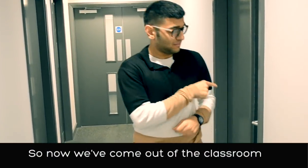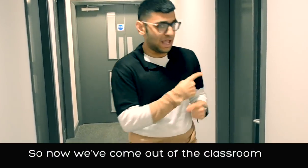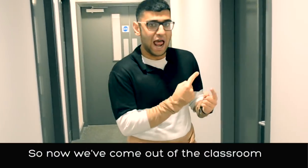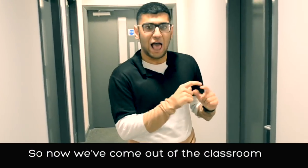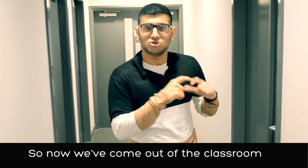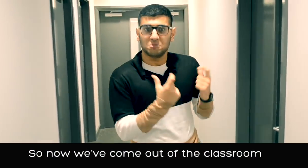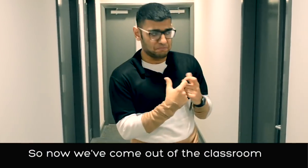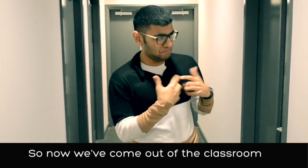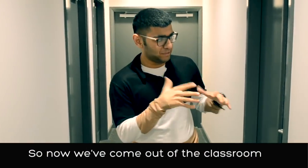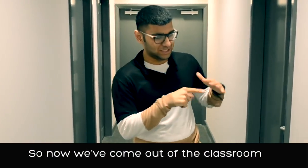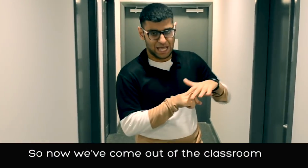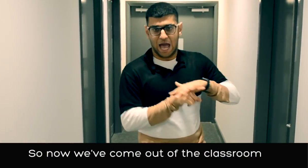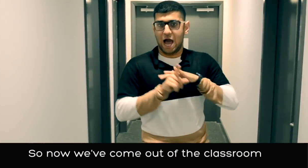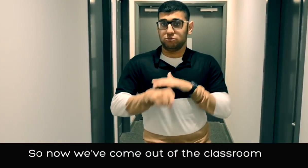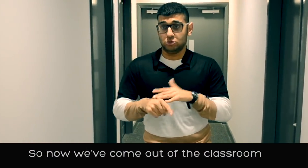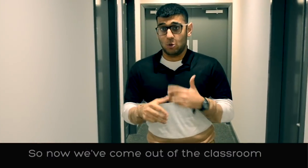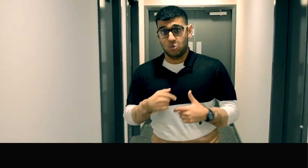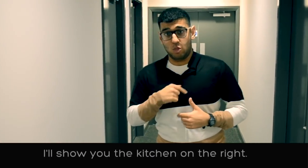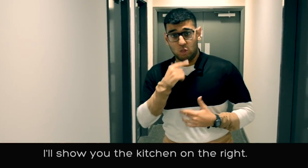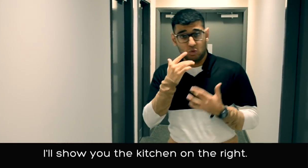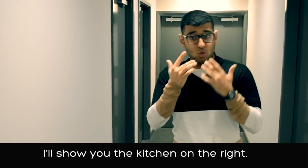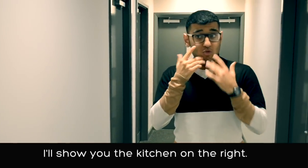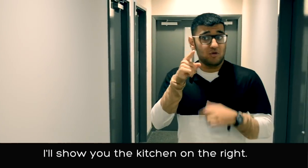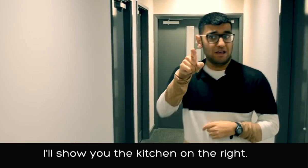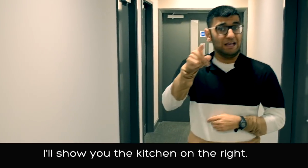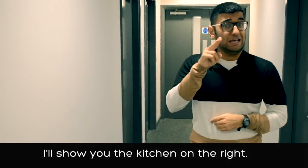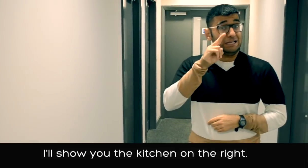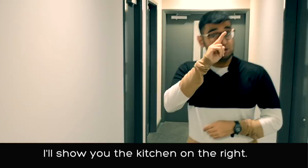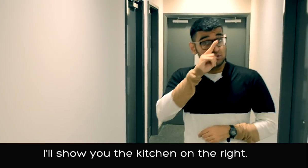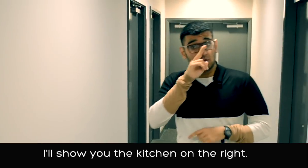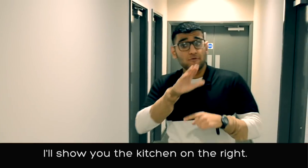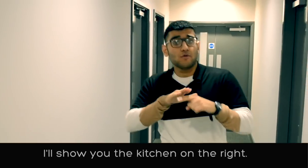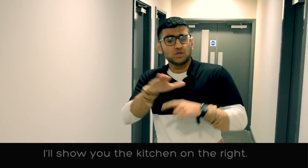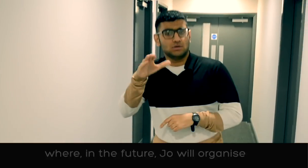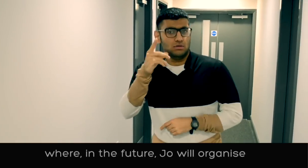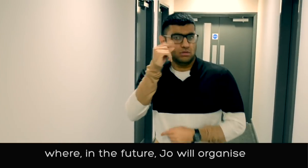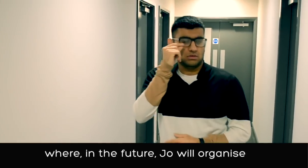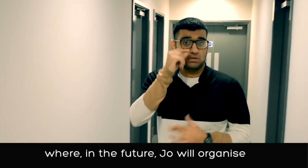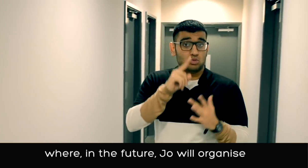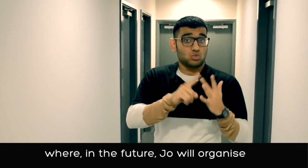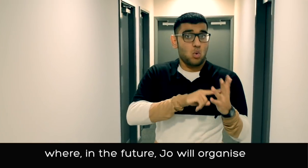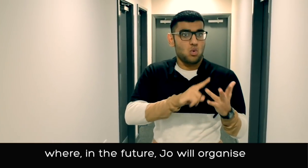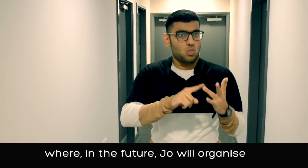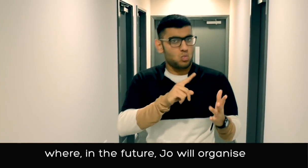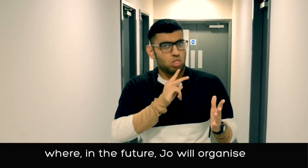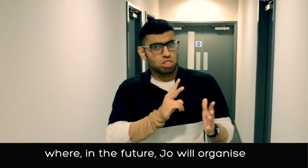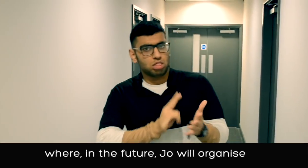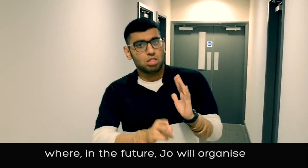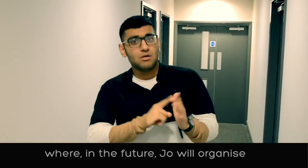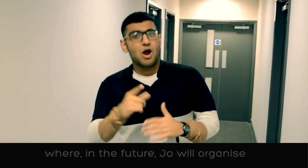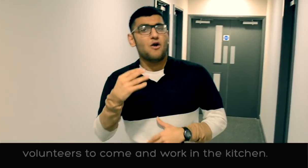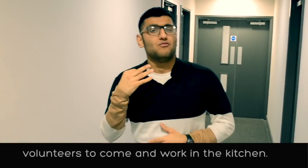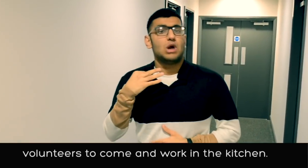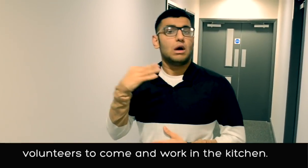So now we've come out of the classroom, I'll show you the kitchen on the right, where in the future Joe will organise volunteers to come and work in the